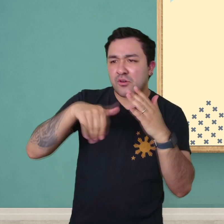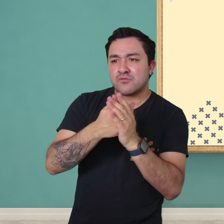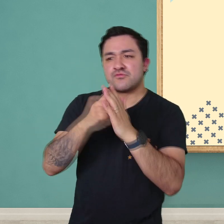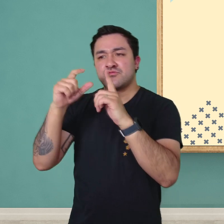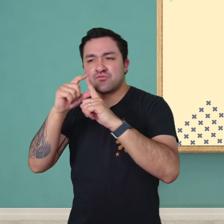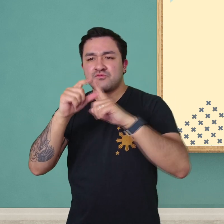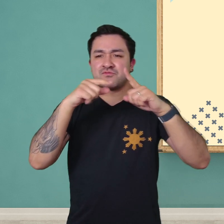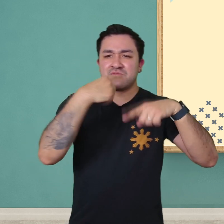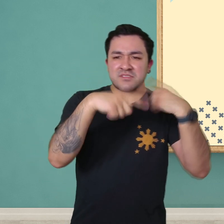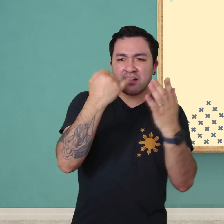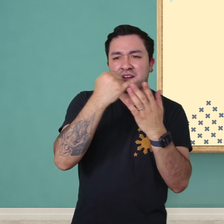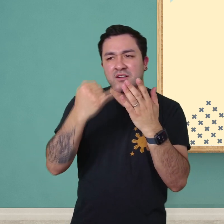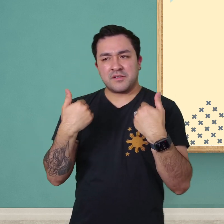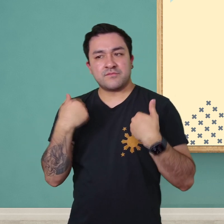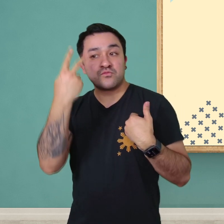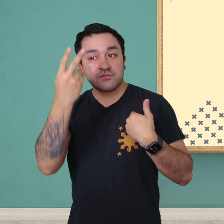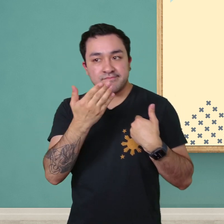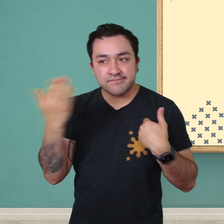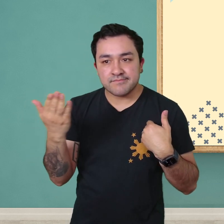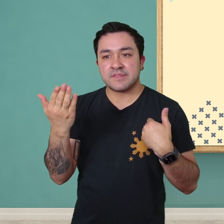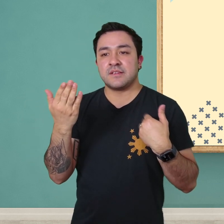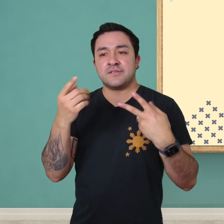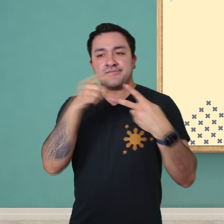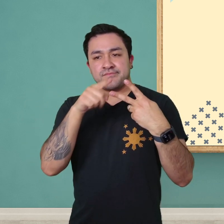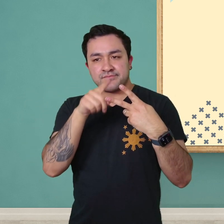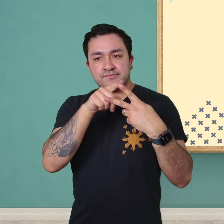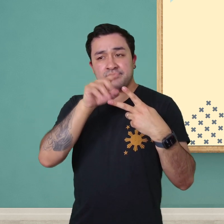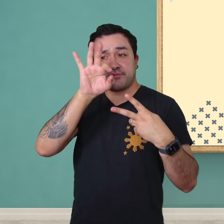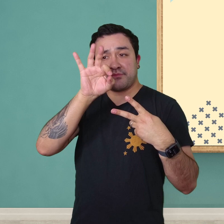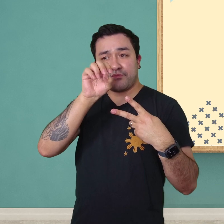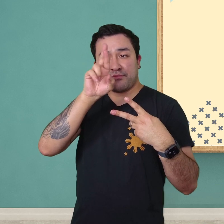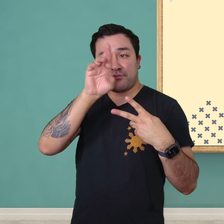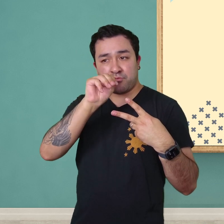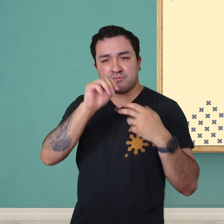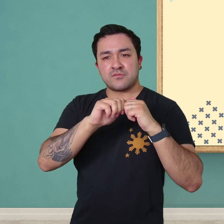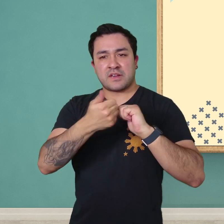All symbols have two things in common: form and meaning.